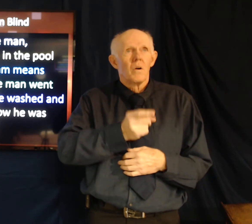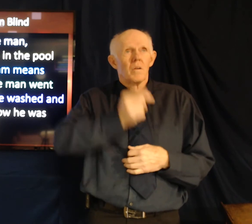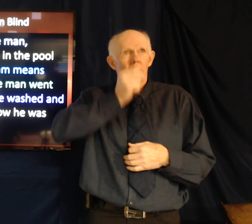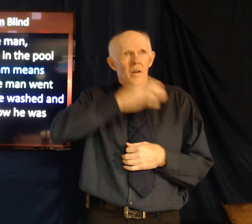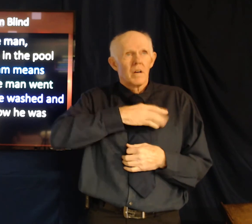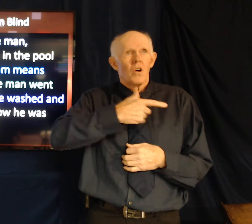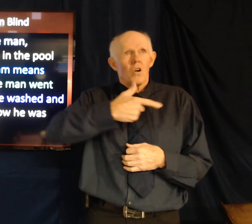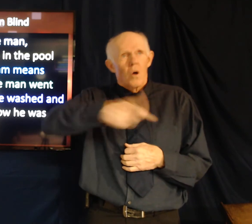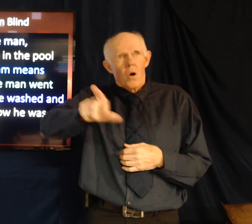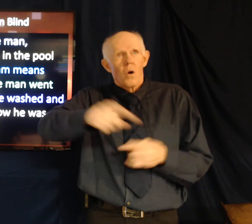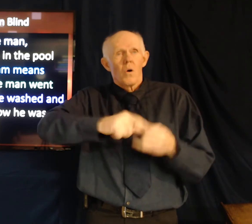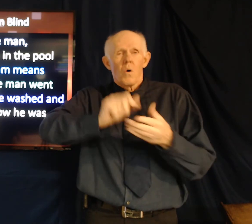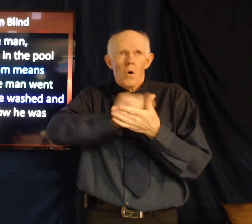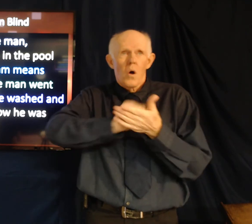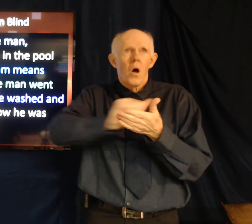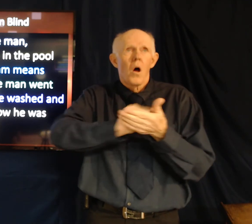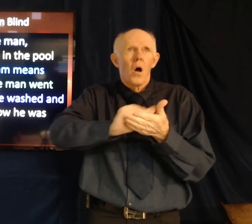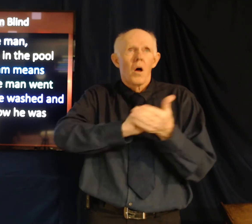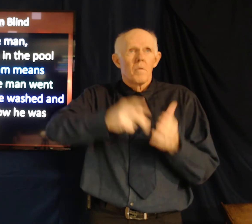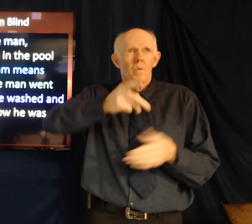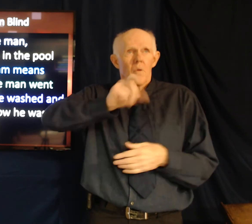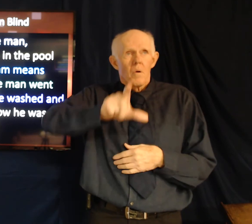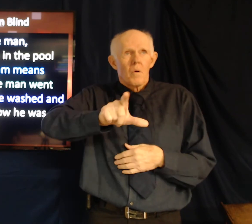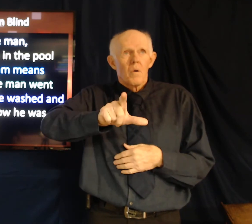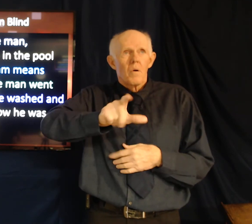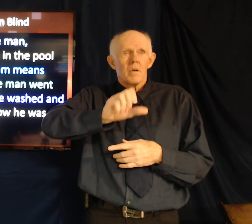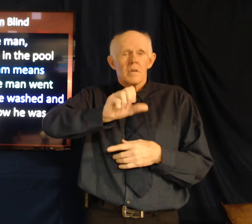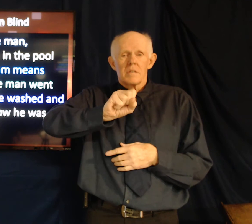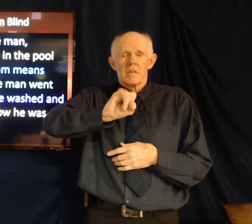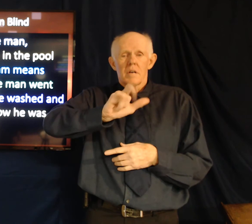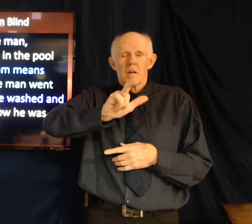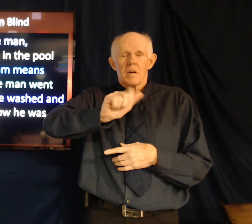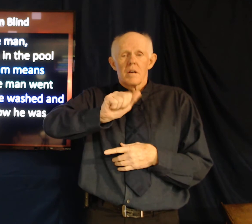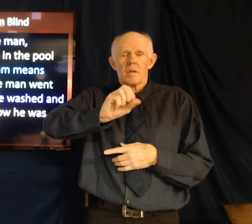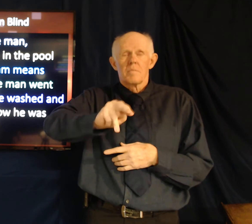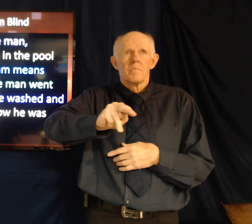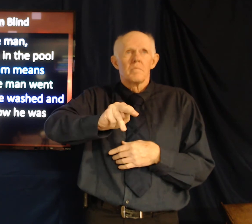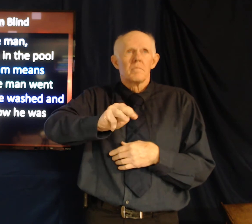Jesus told the man, go and wash in the pool of Siloam.